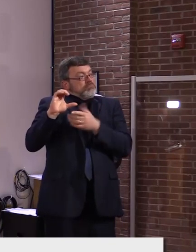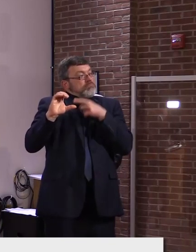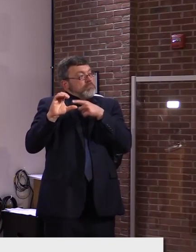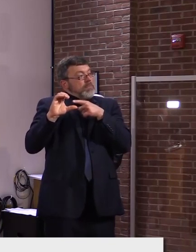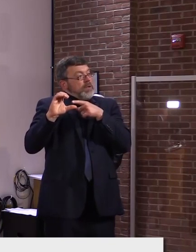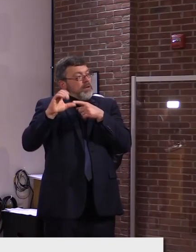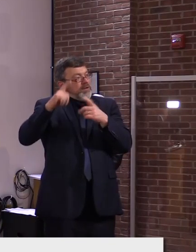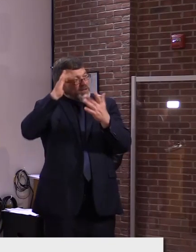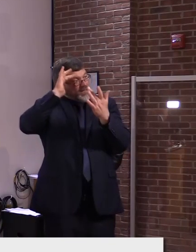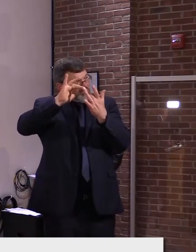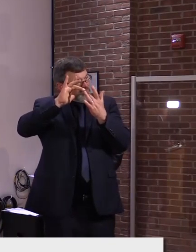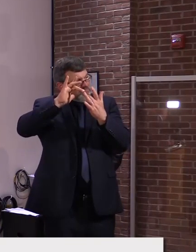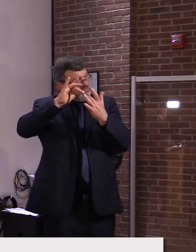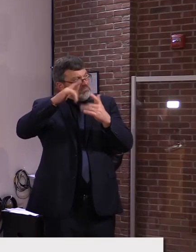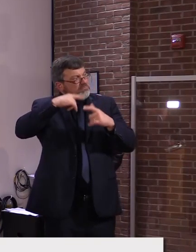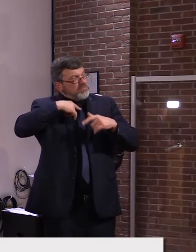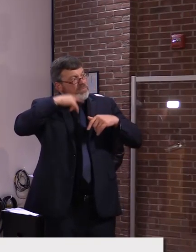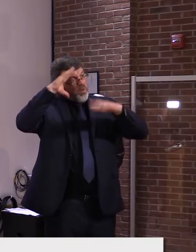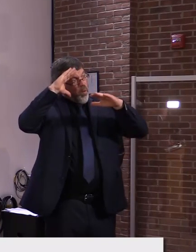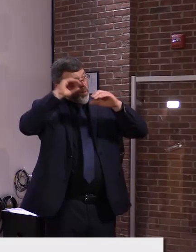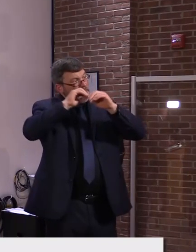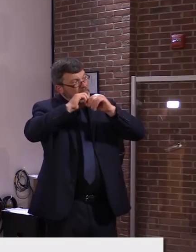were thinking for the first year.